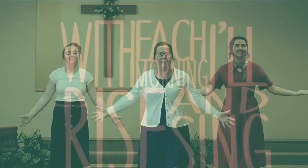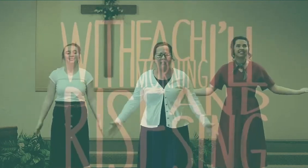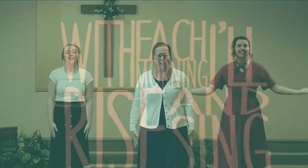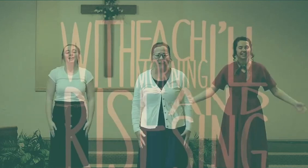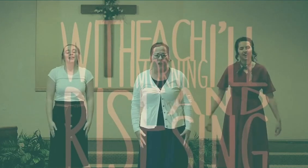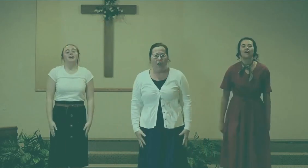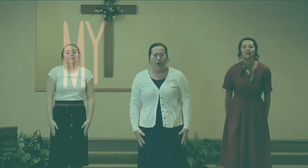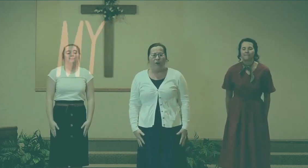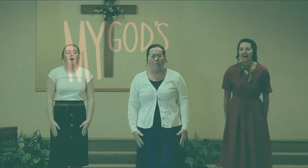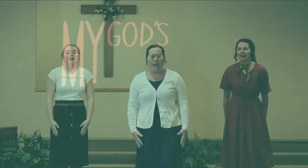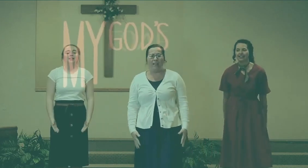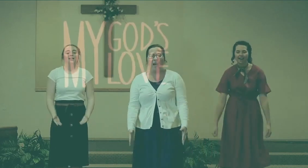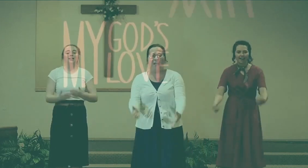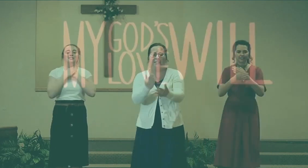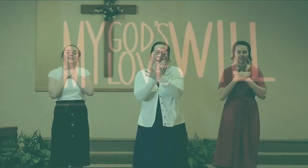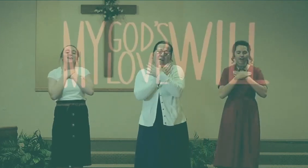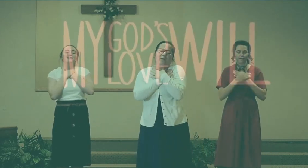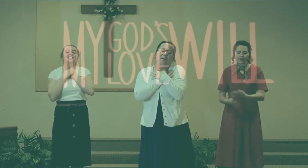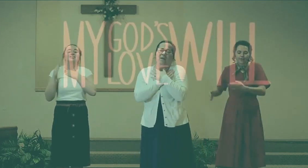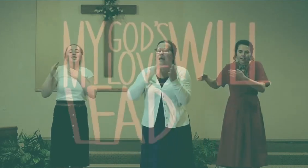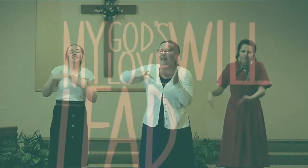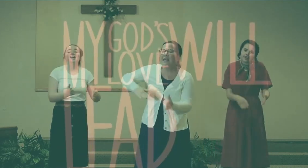sing. My God's love will lead me